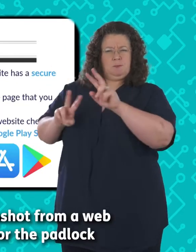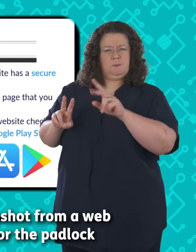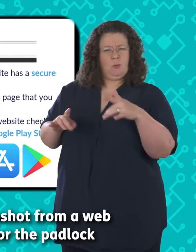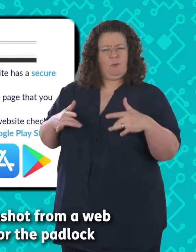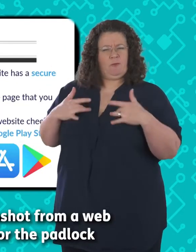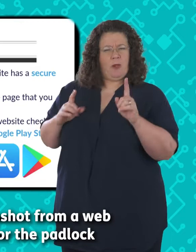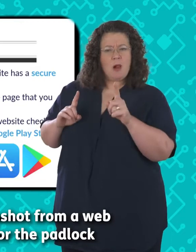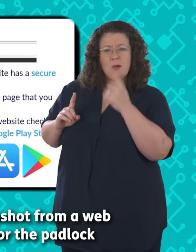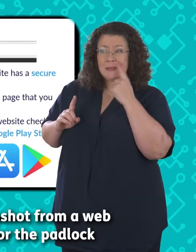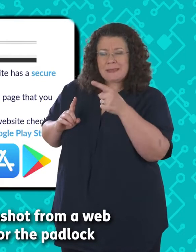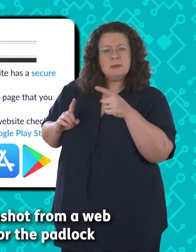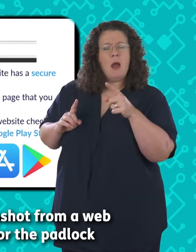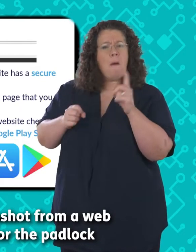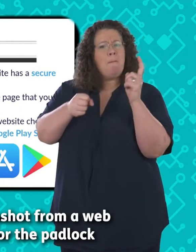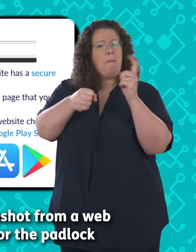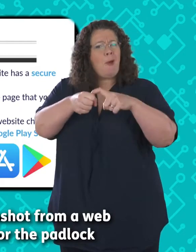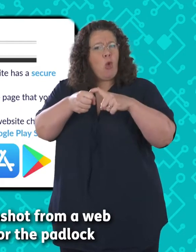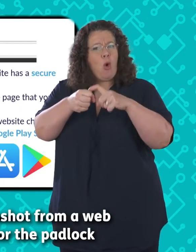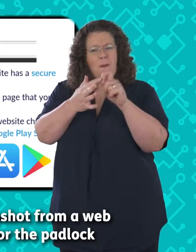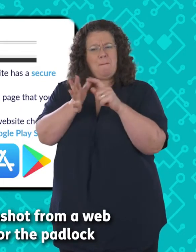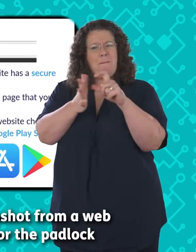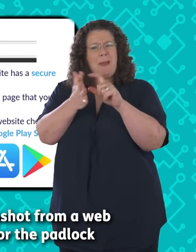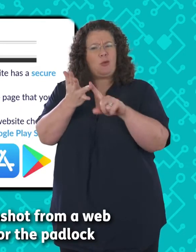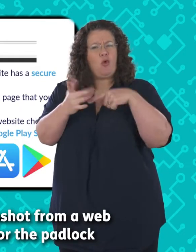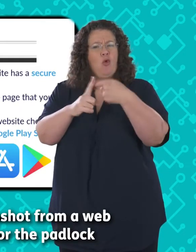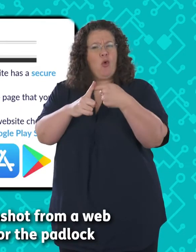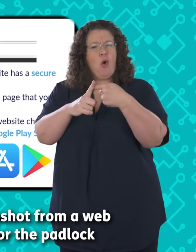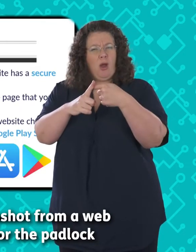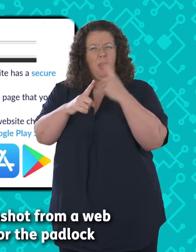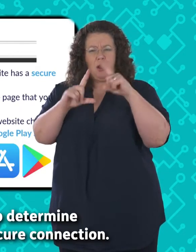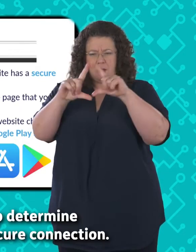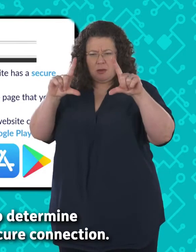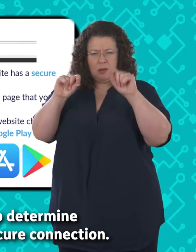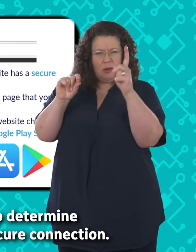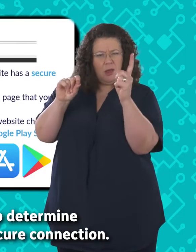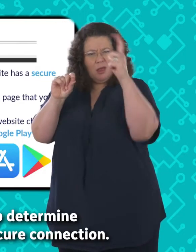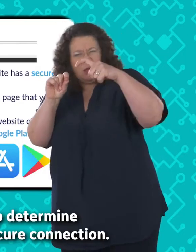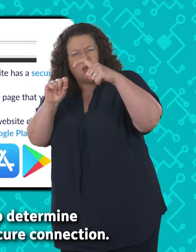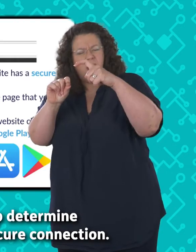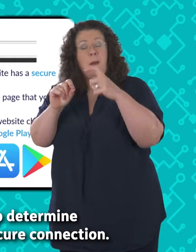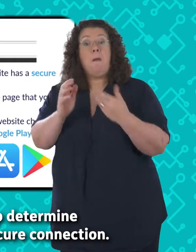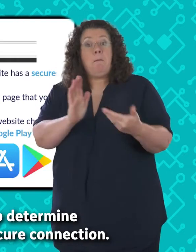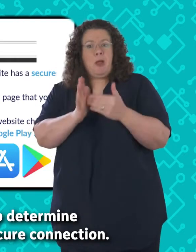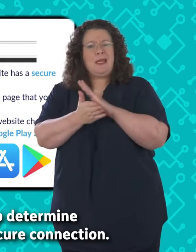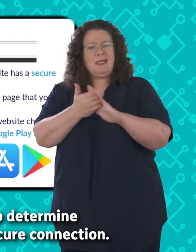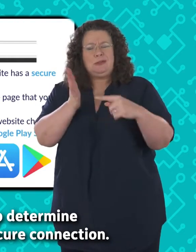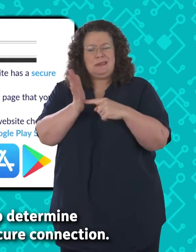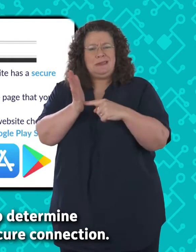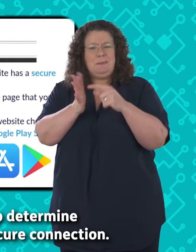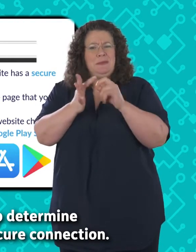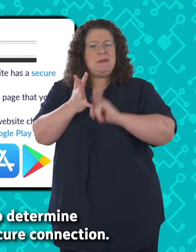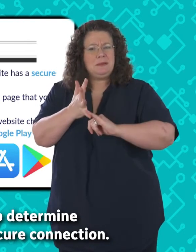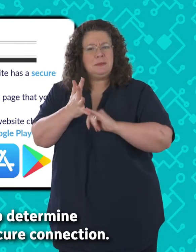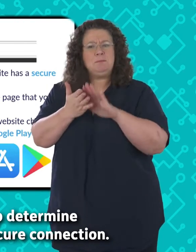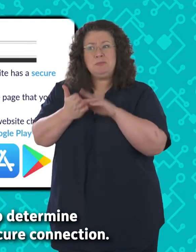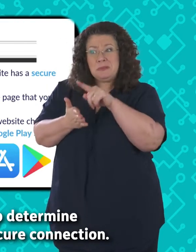on the screen is a screenshot from a web browser, we look for the padlock and HTTPS to help us determine if a website